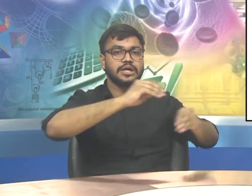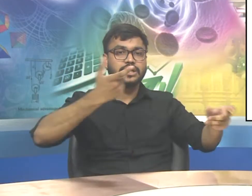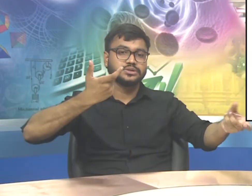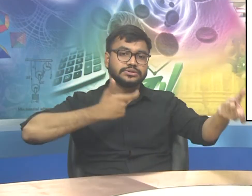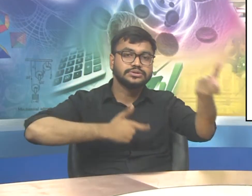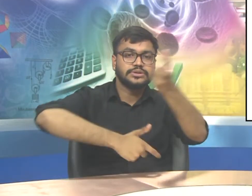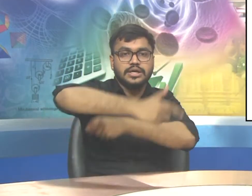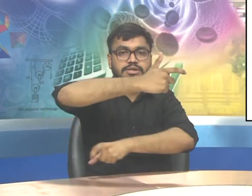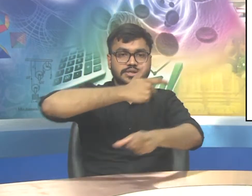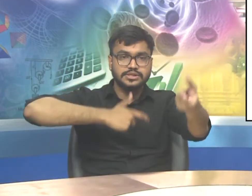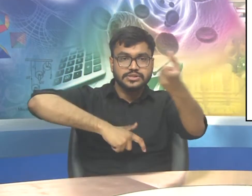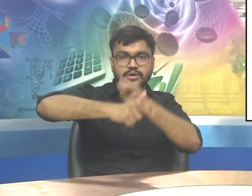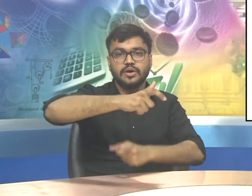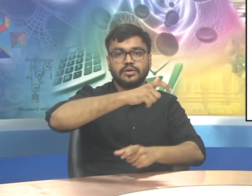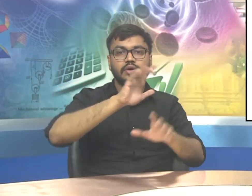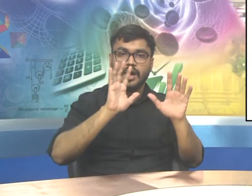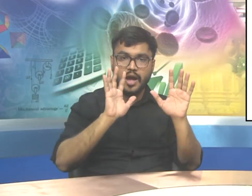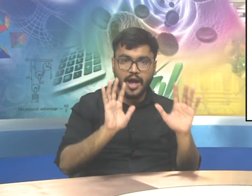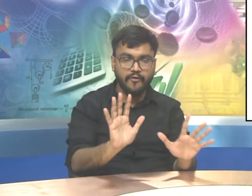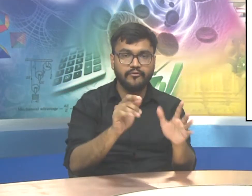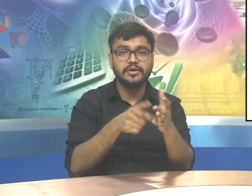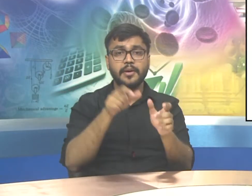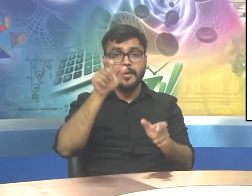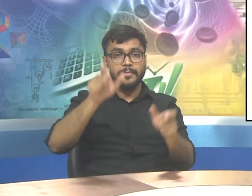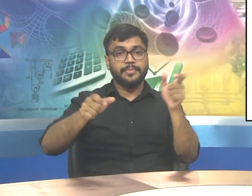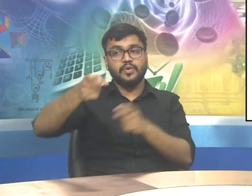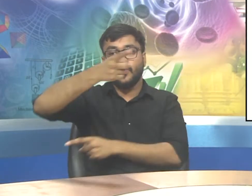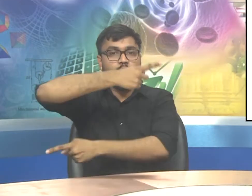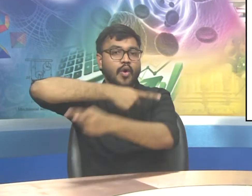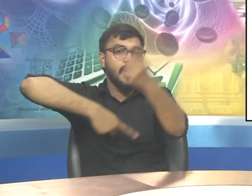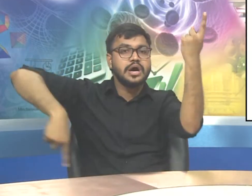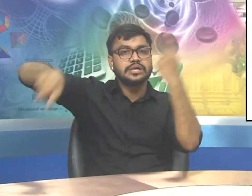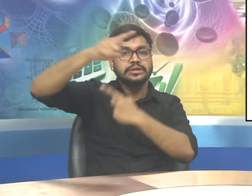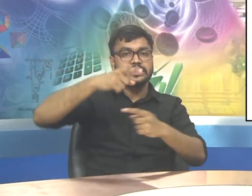making ornaments, tools, and other items.